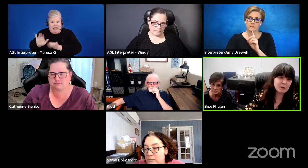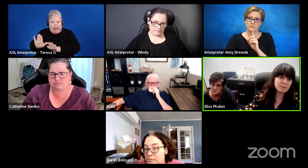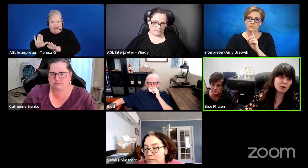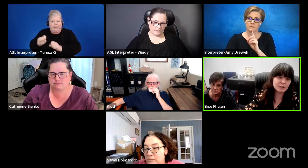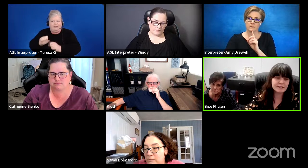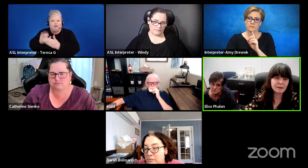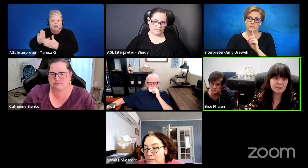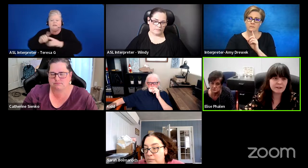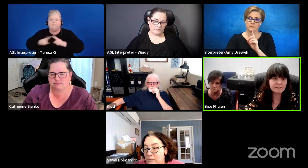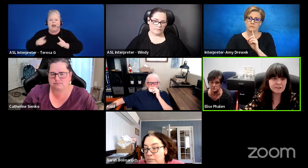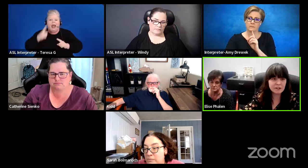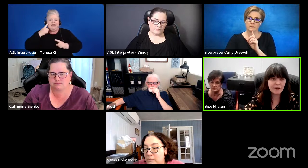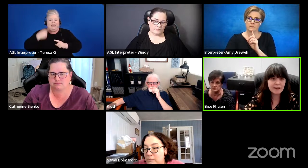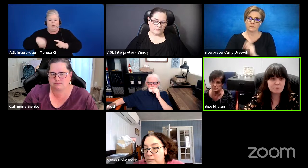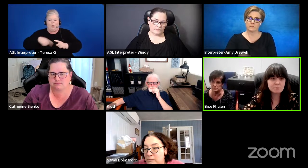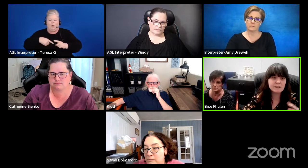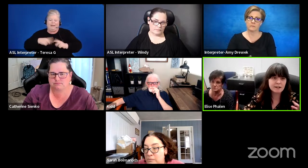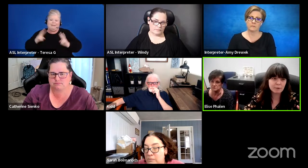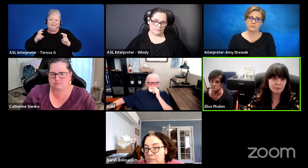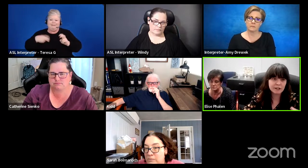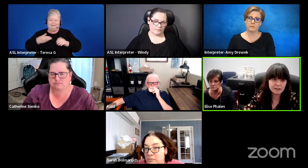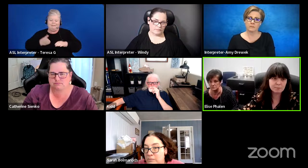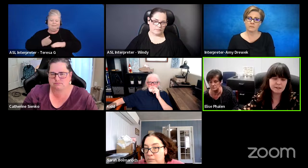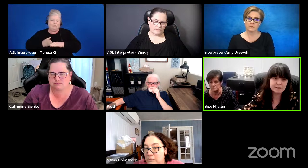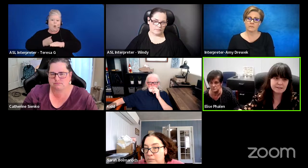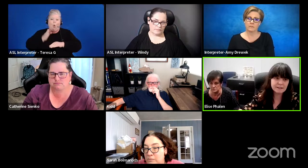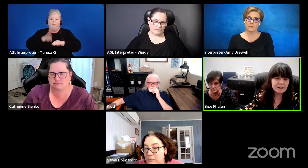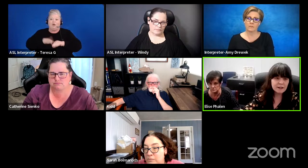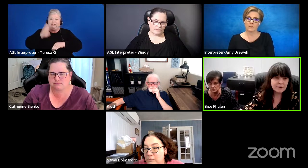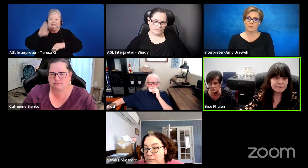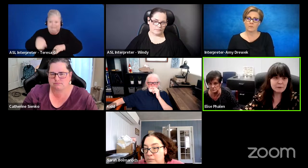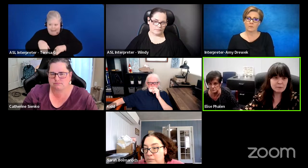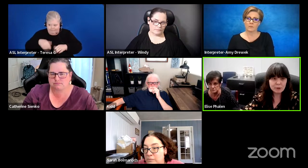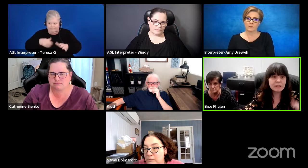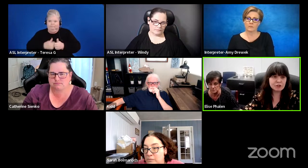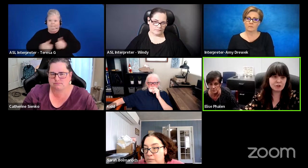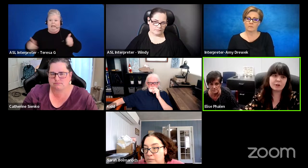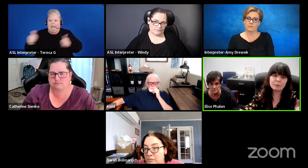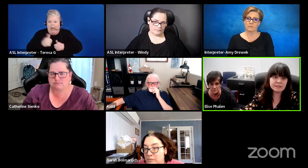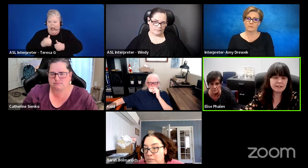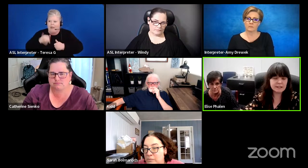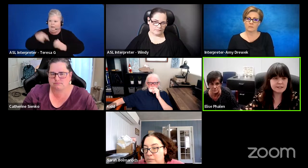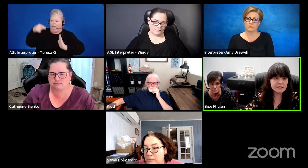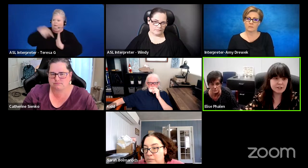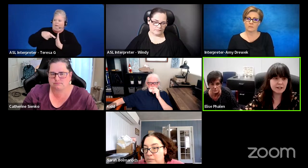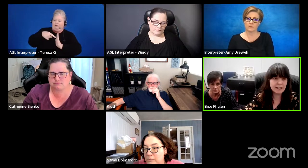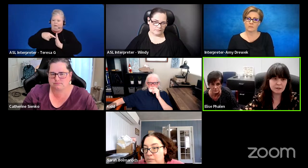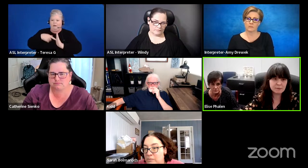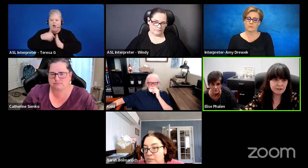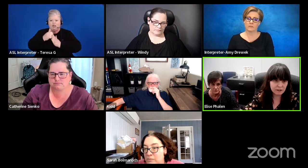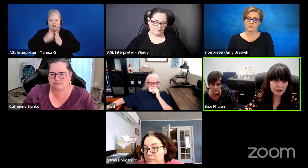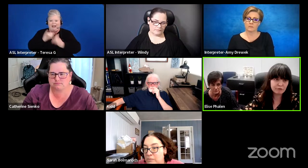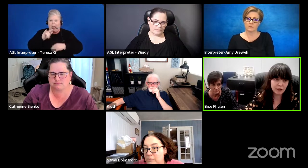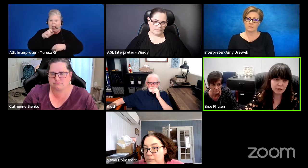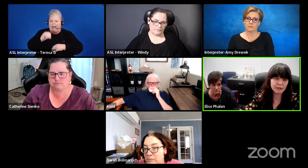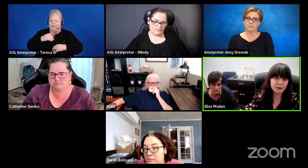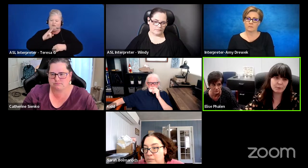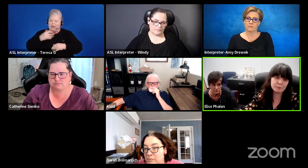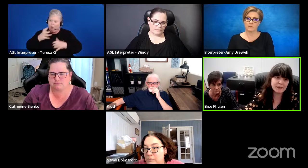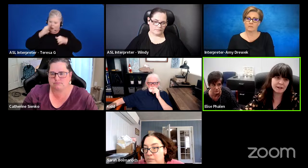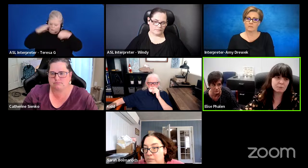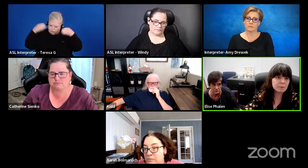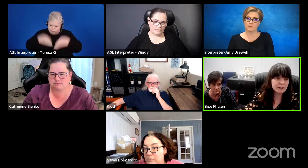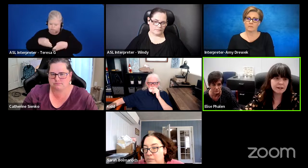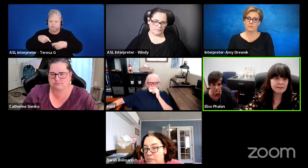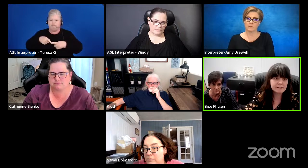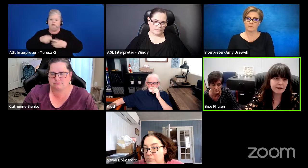I think we may be overstepping the agenda items, and I want to be really sure that we're sticking to the agenda items and following